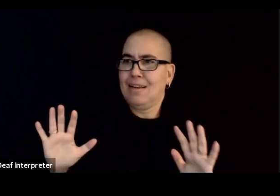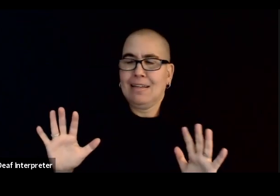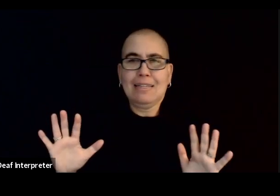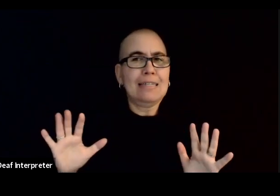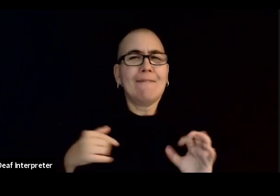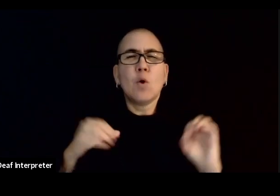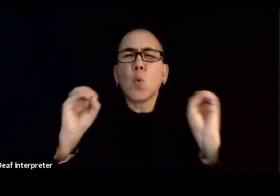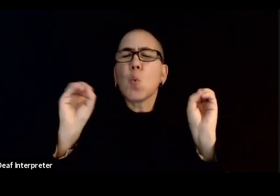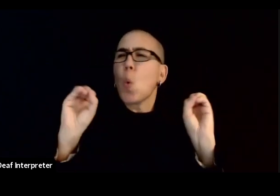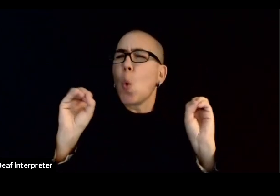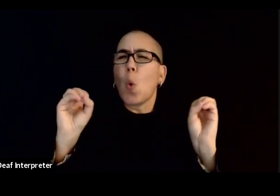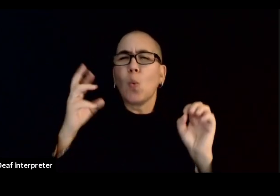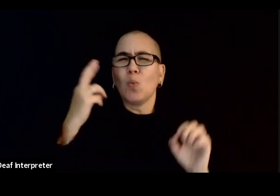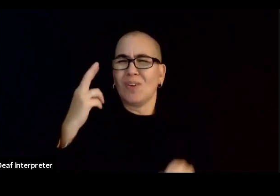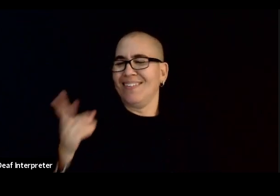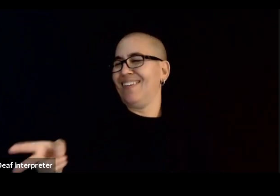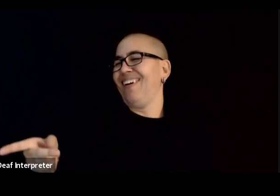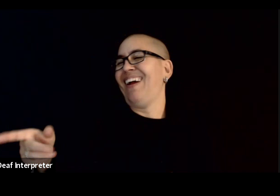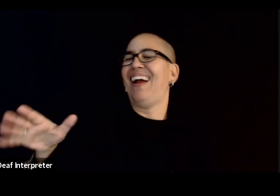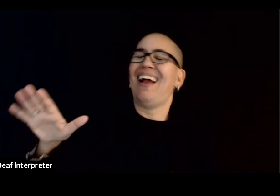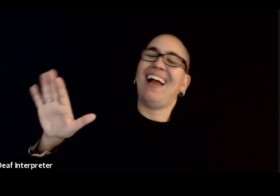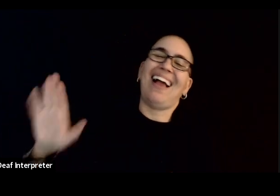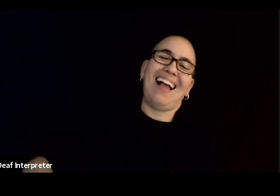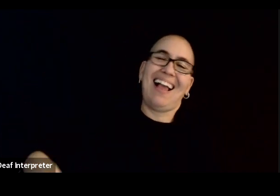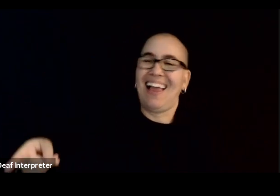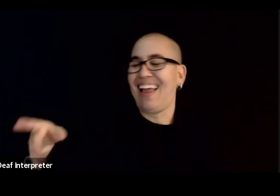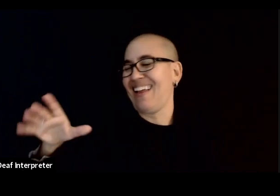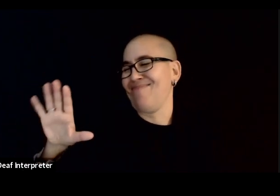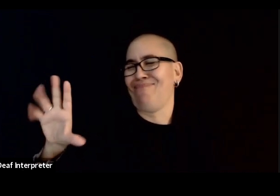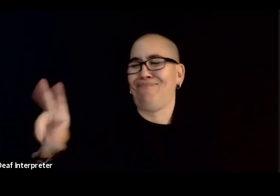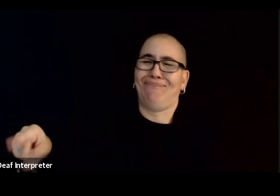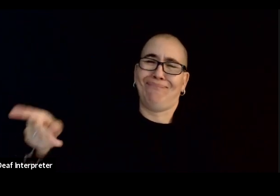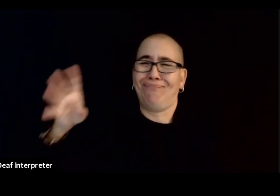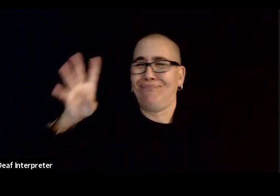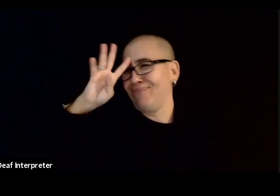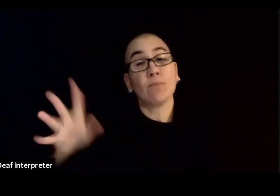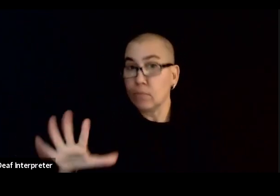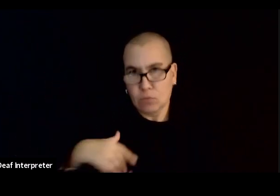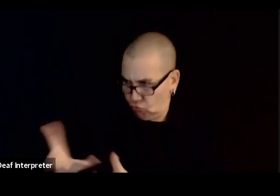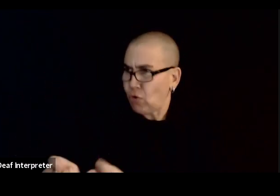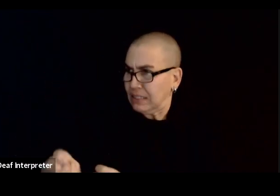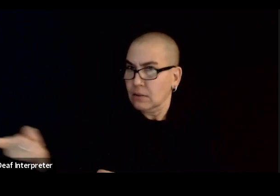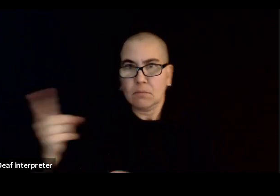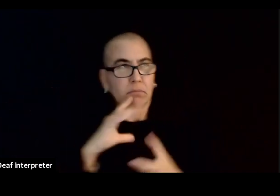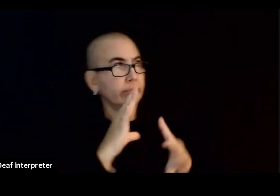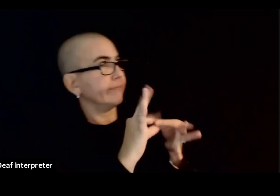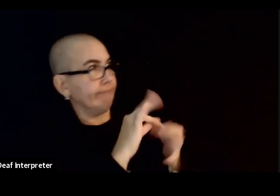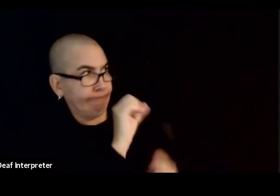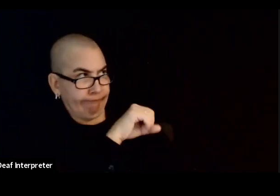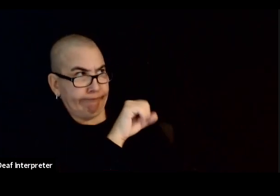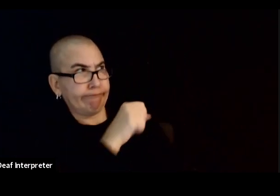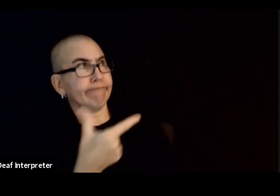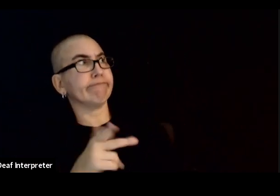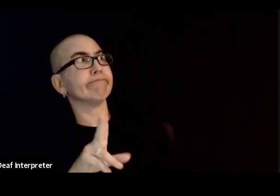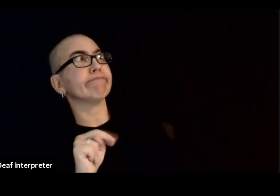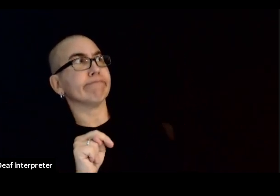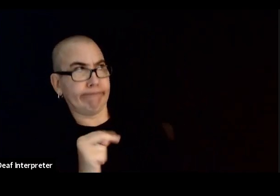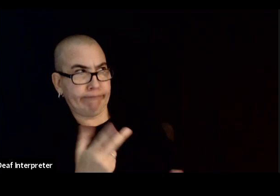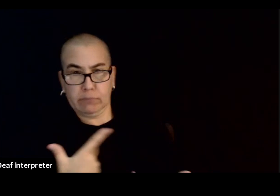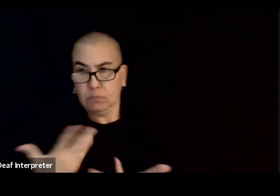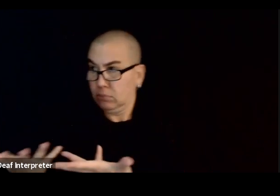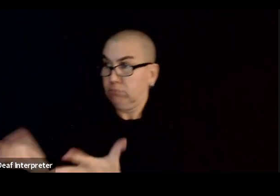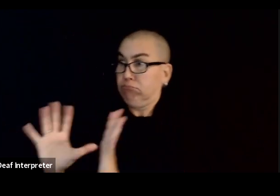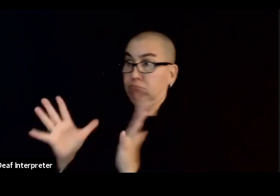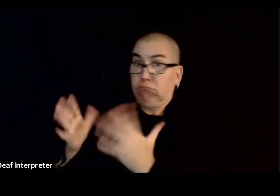I think that what's important for us to remember is a broader